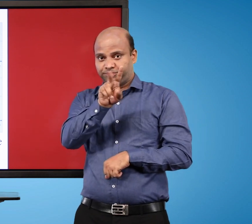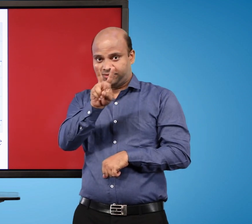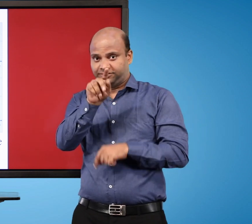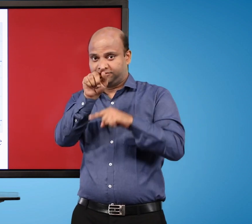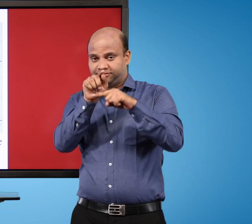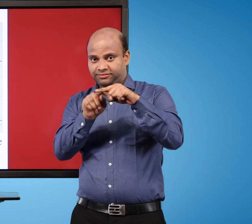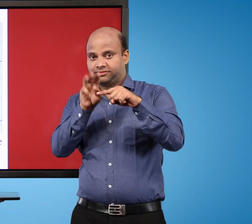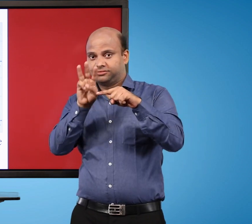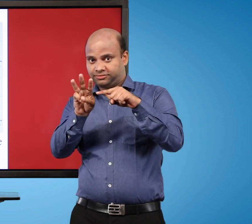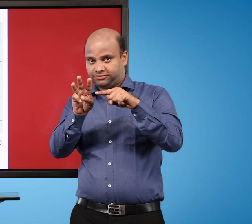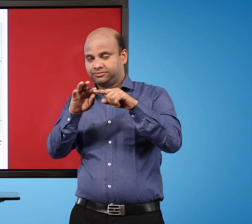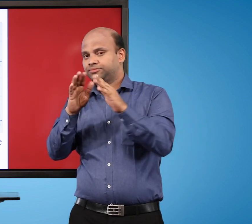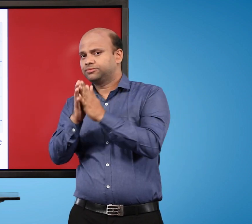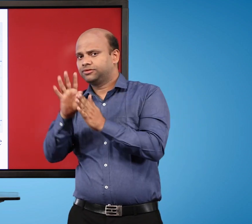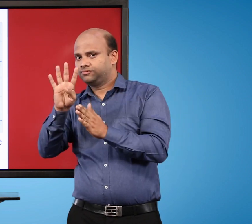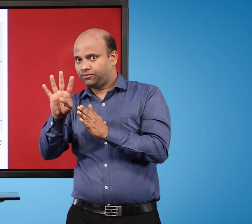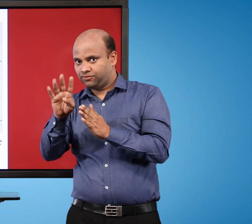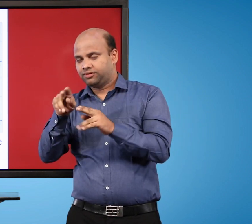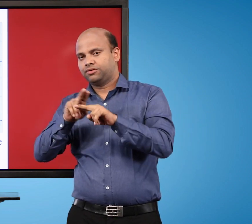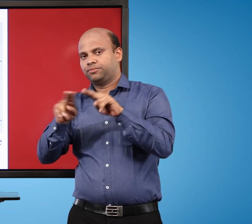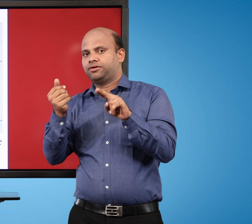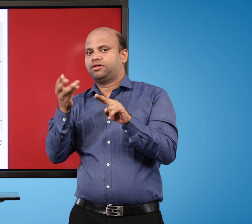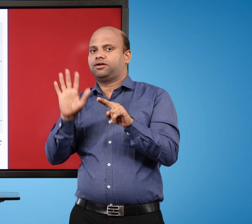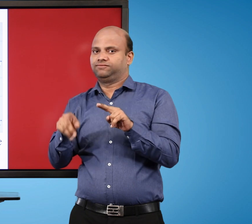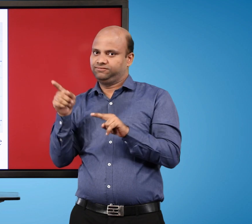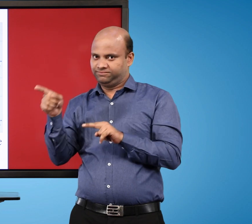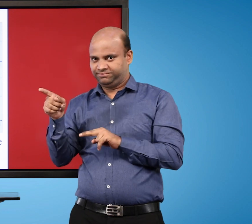12 divided by 3 is equal to 4, a whole number.